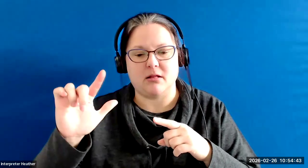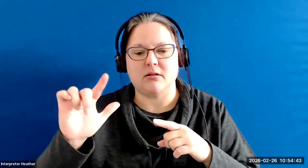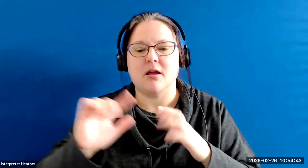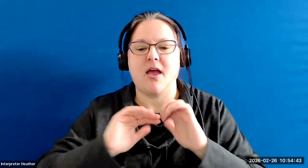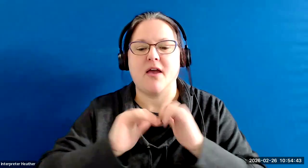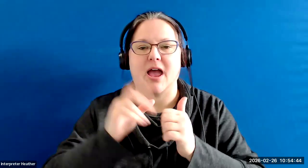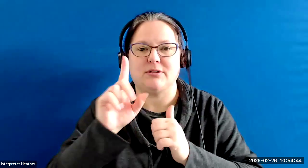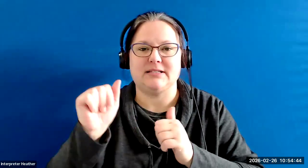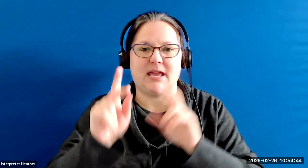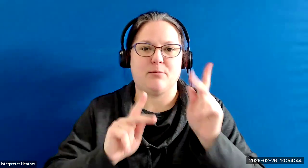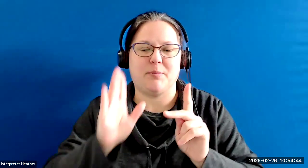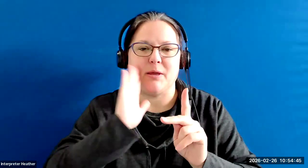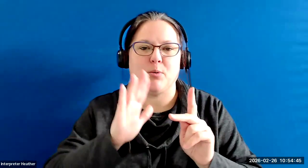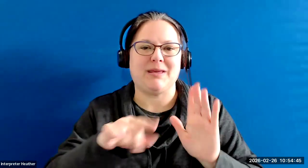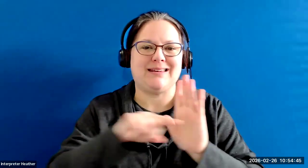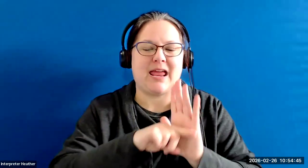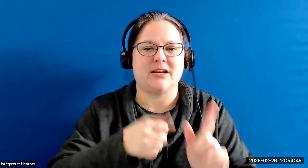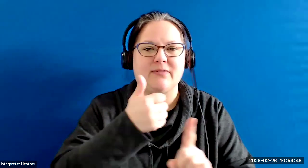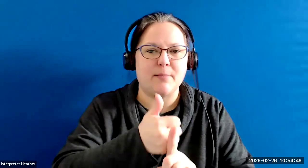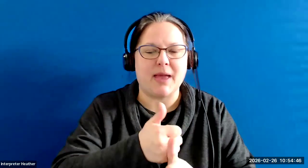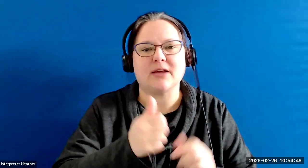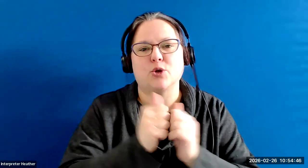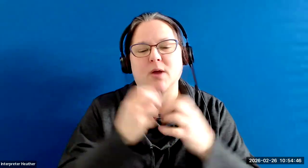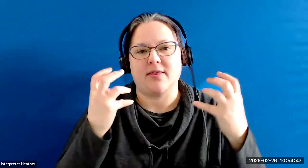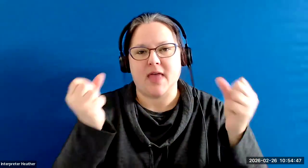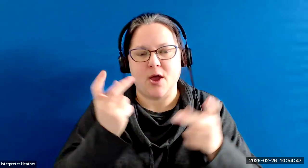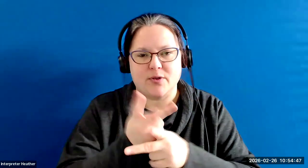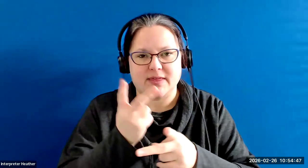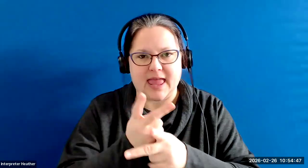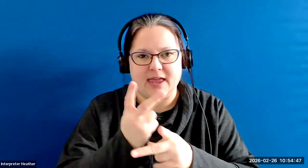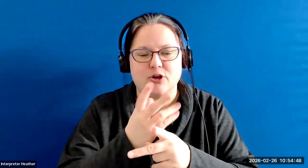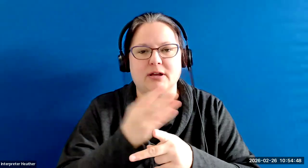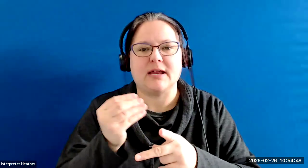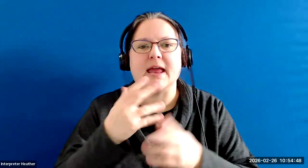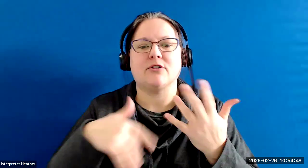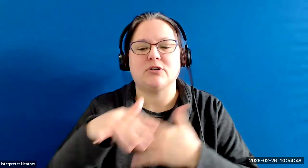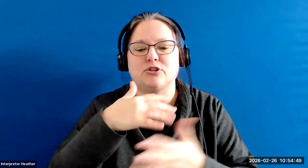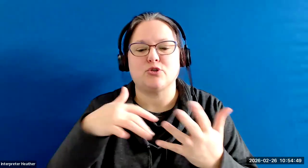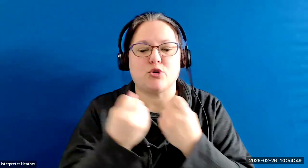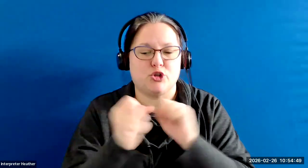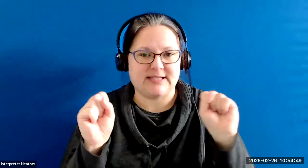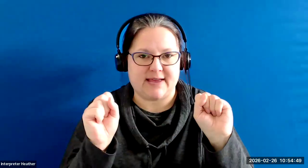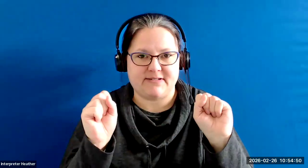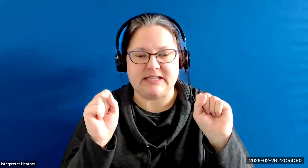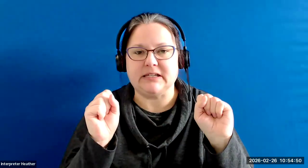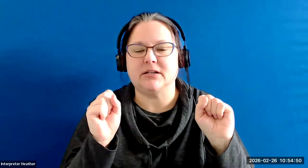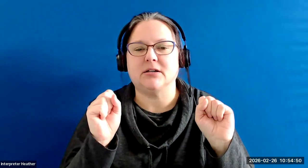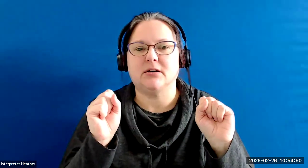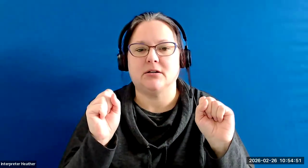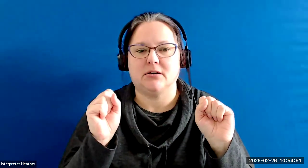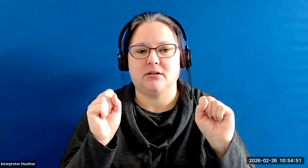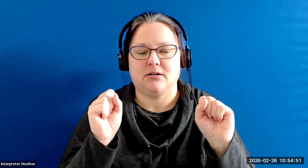negatively impacted in terms of healthcare and social safety nets,